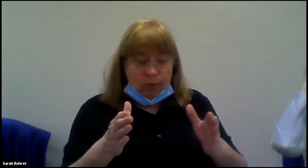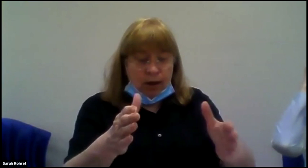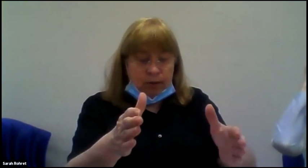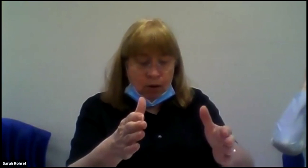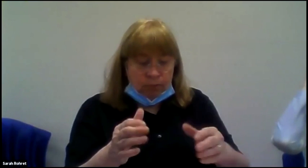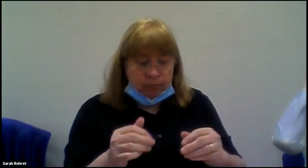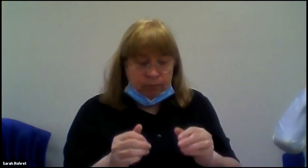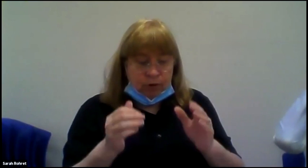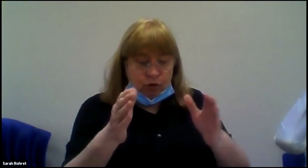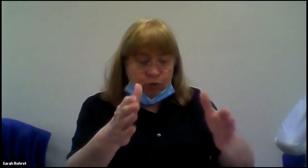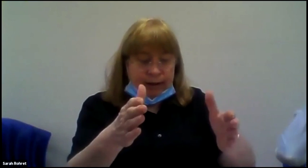and street.